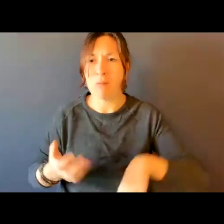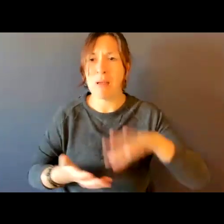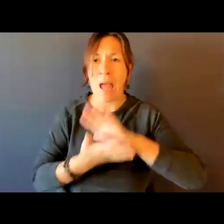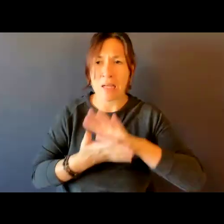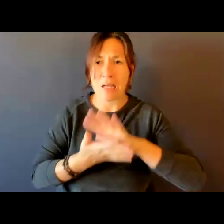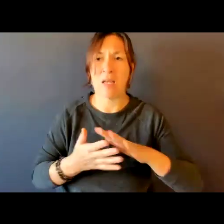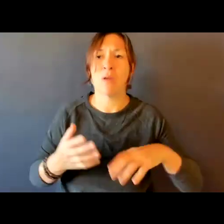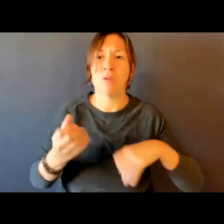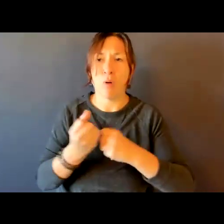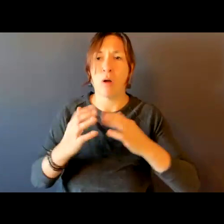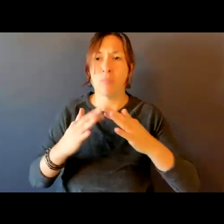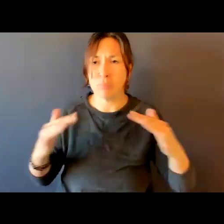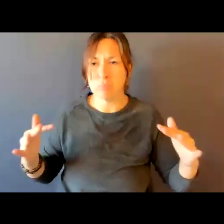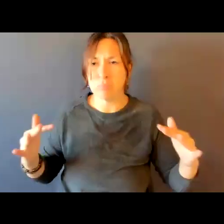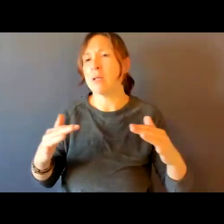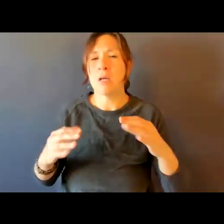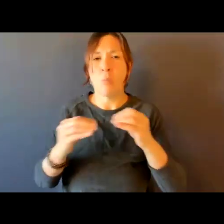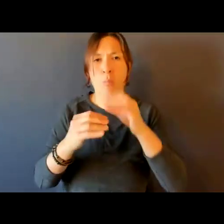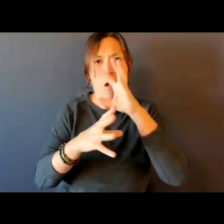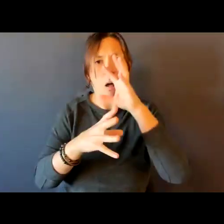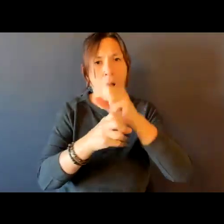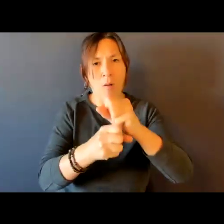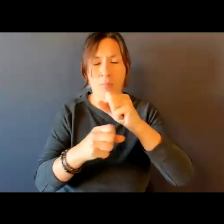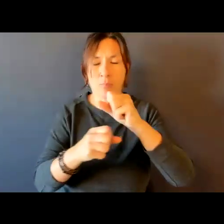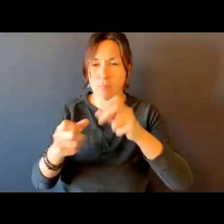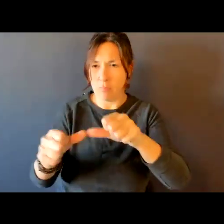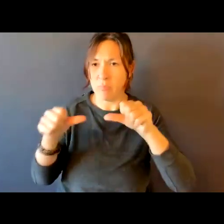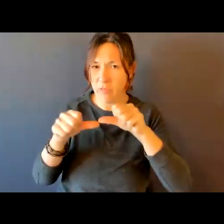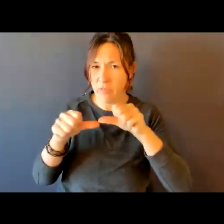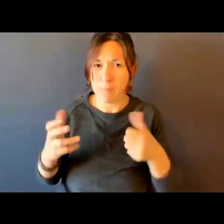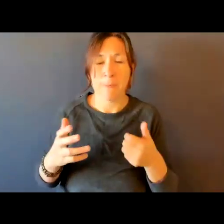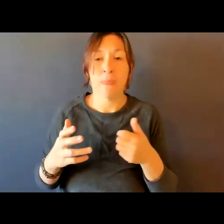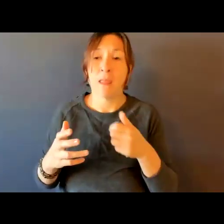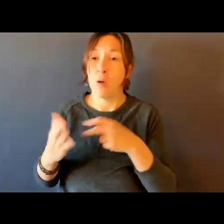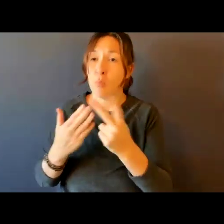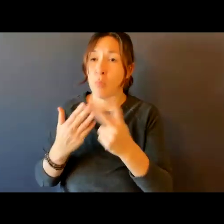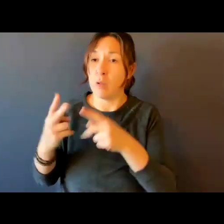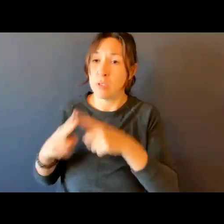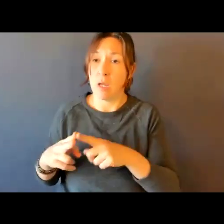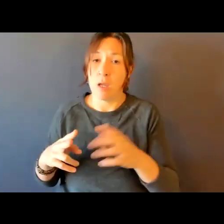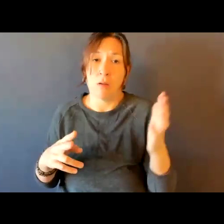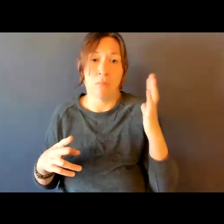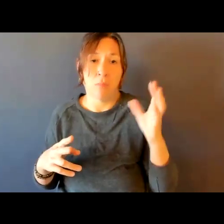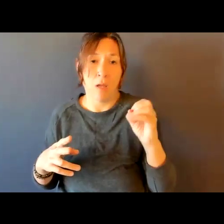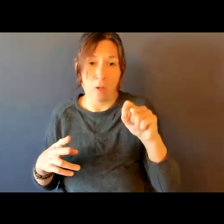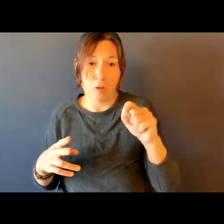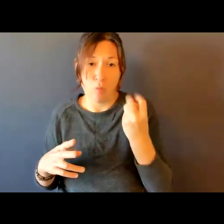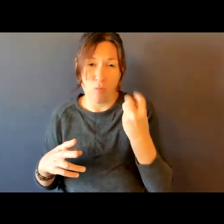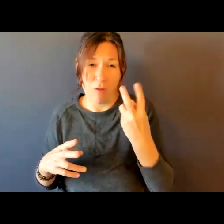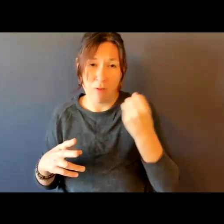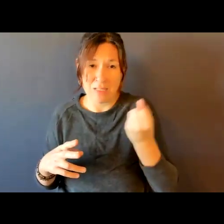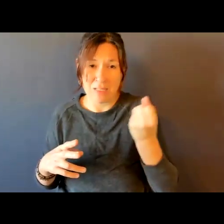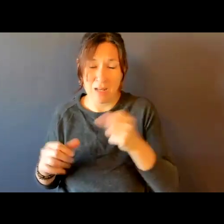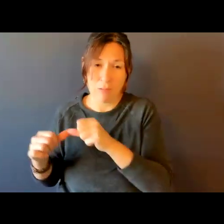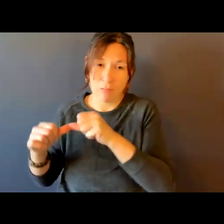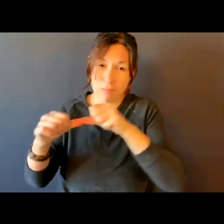holistic and engaging environment. The program began on Saturday, October 12th, and will run until Saturday,